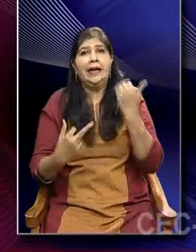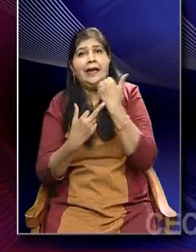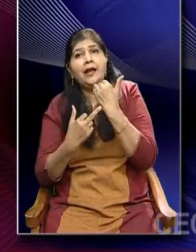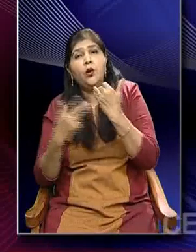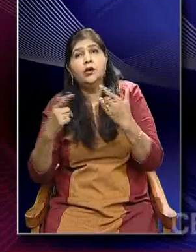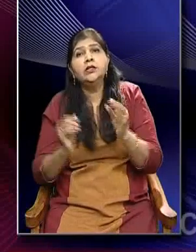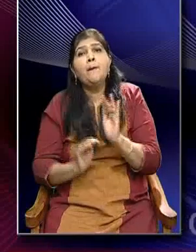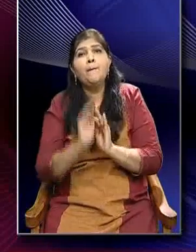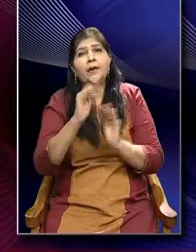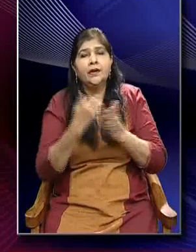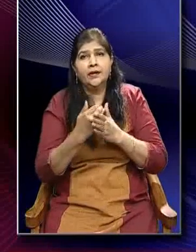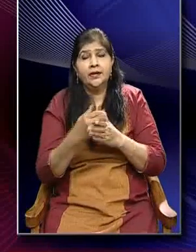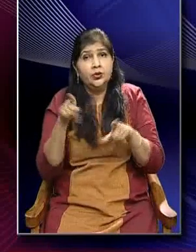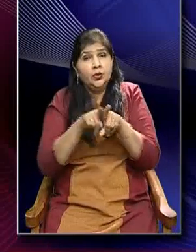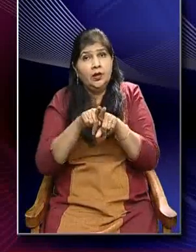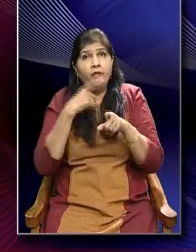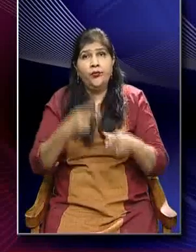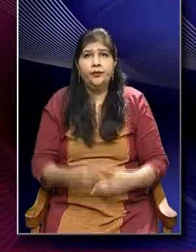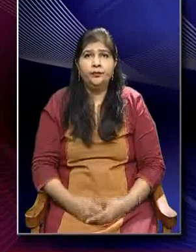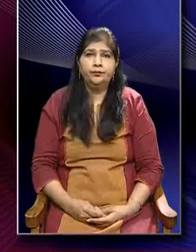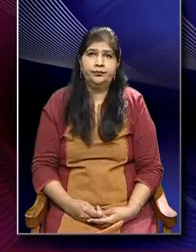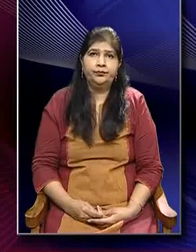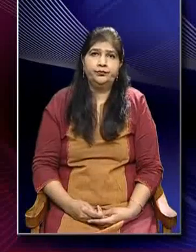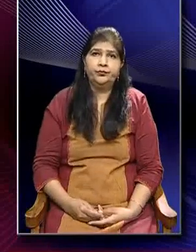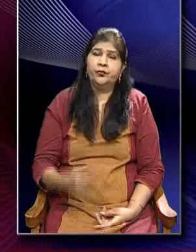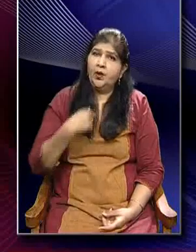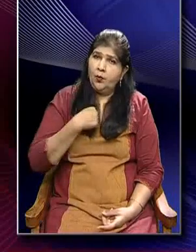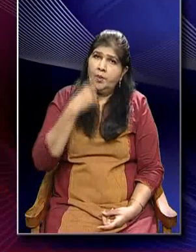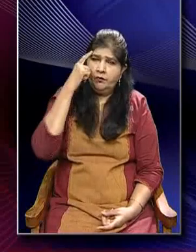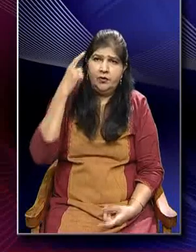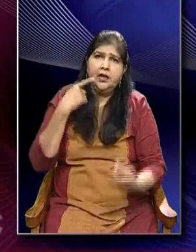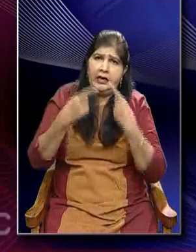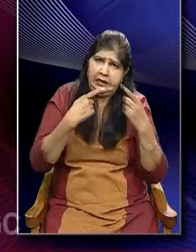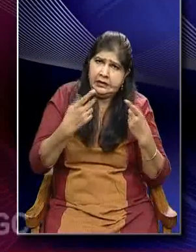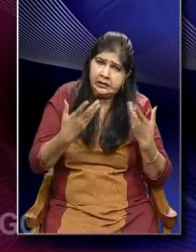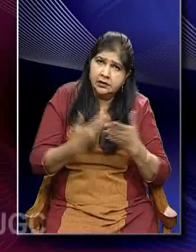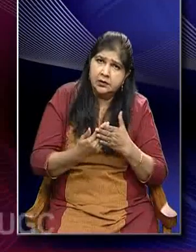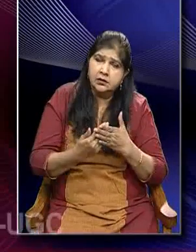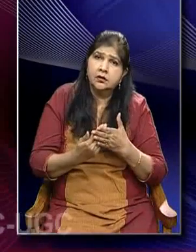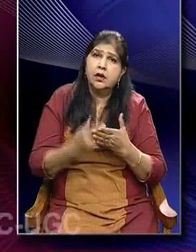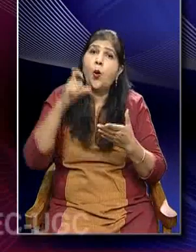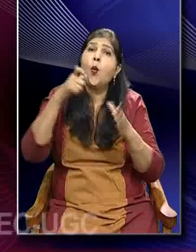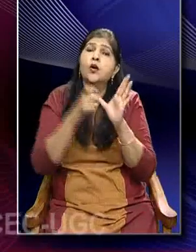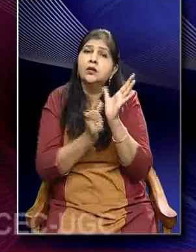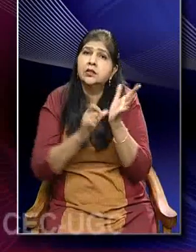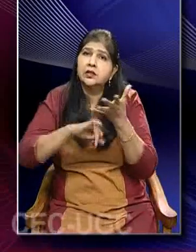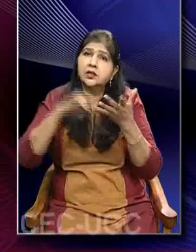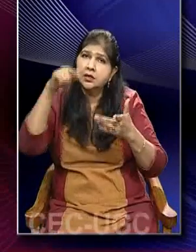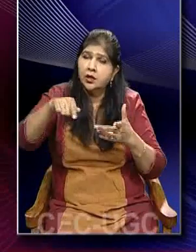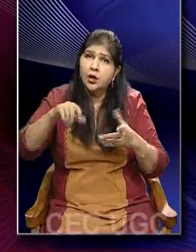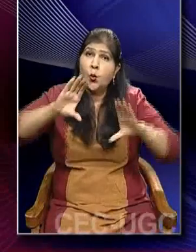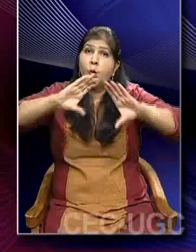technology. So, therefore, when we discuss causes